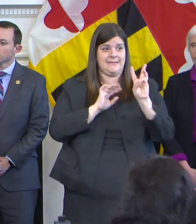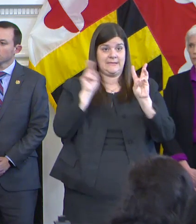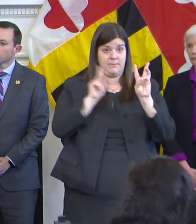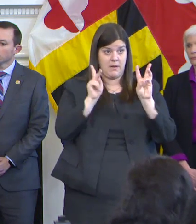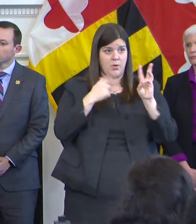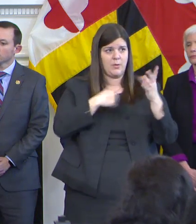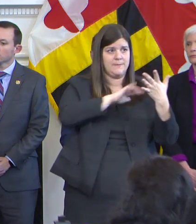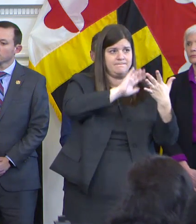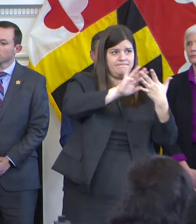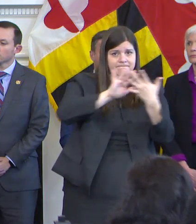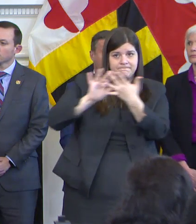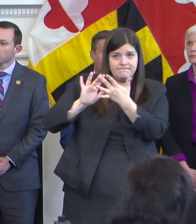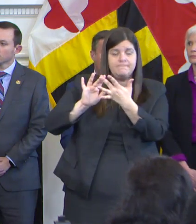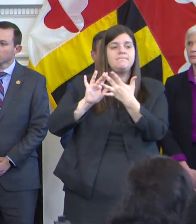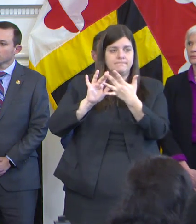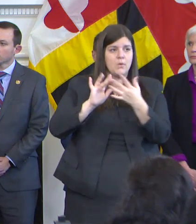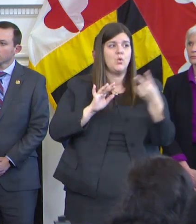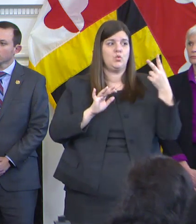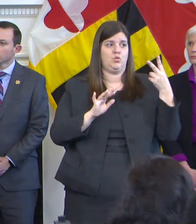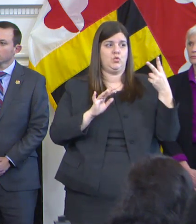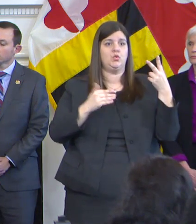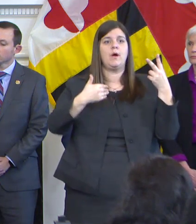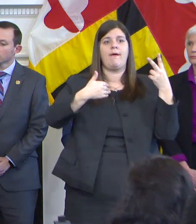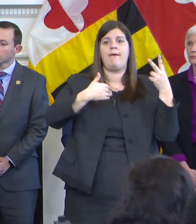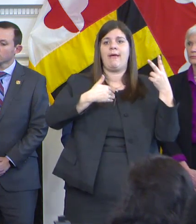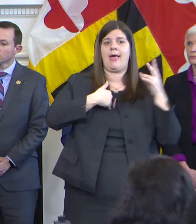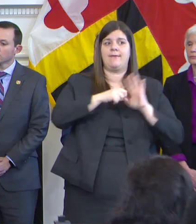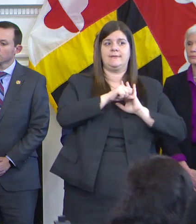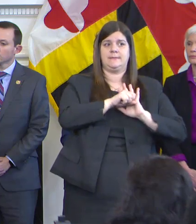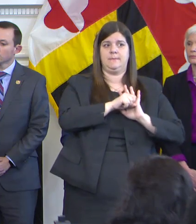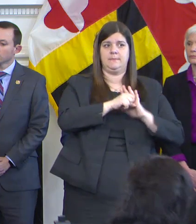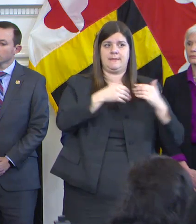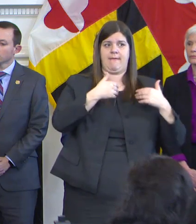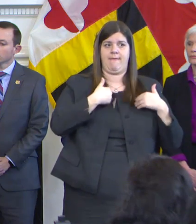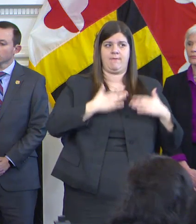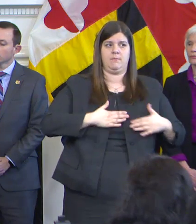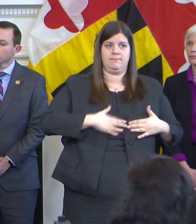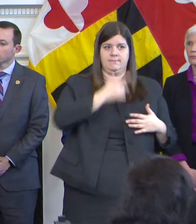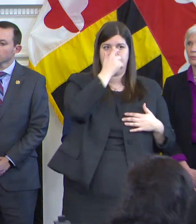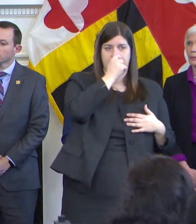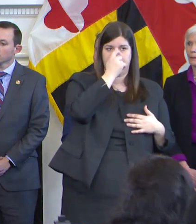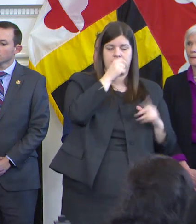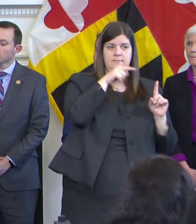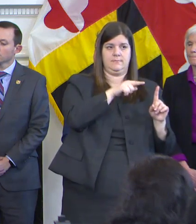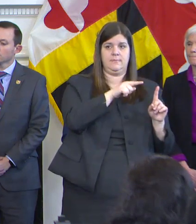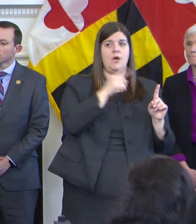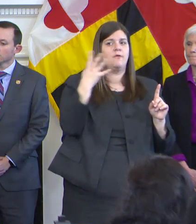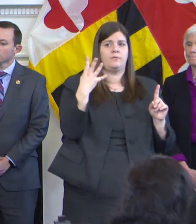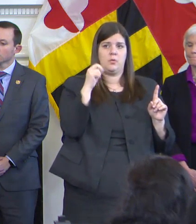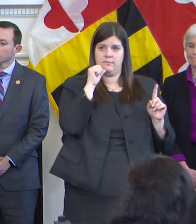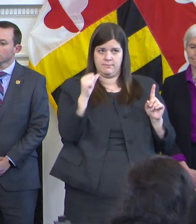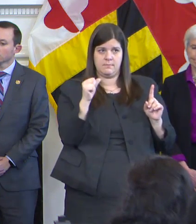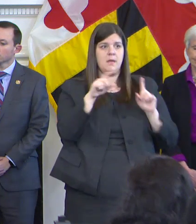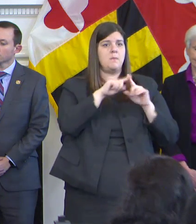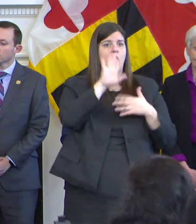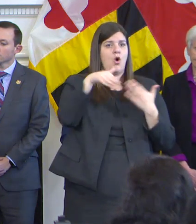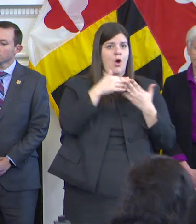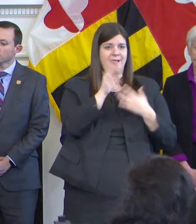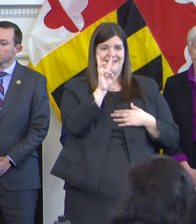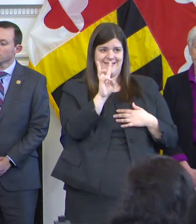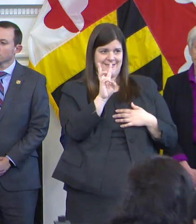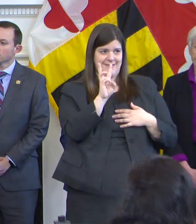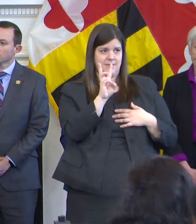of them, out of an abundance of caution, are in self-quarantine, and all 6 are going to be tested for